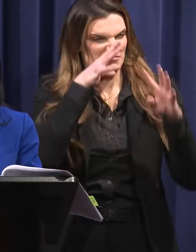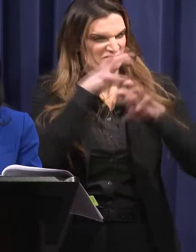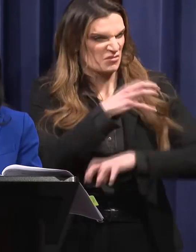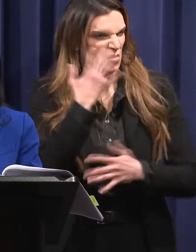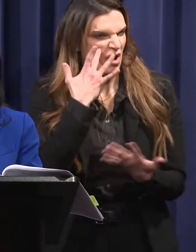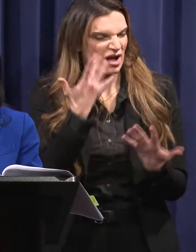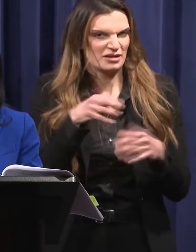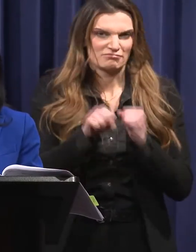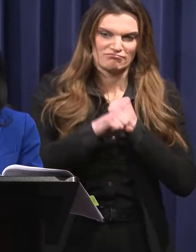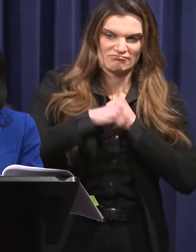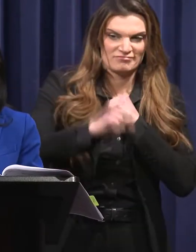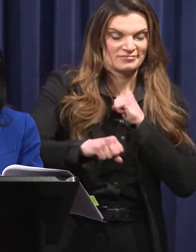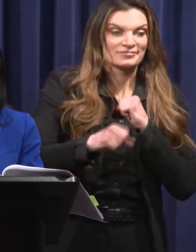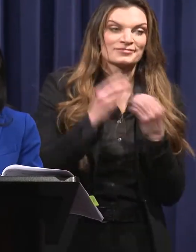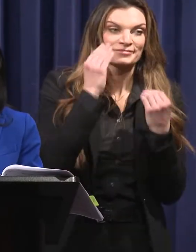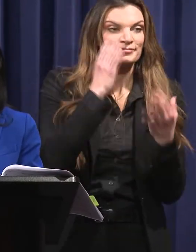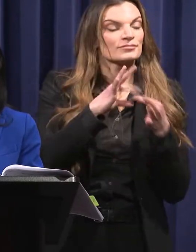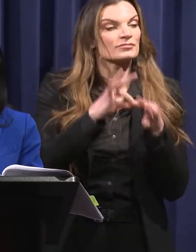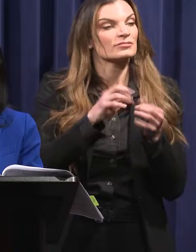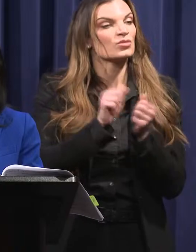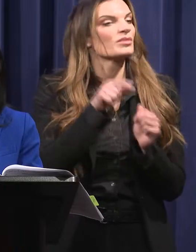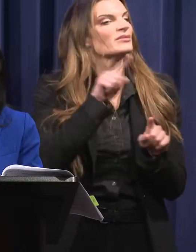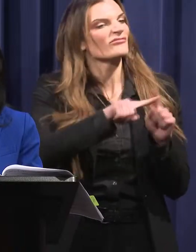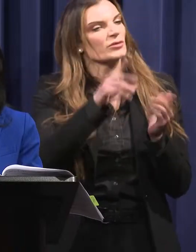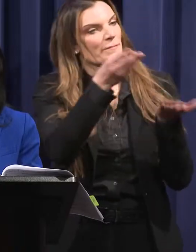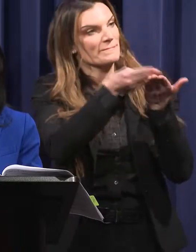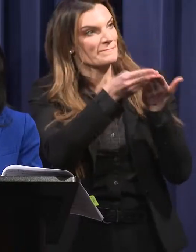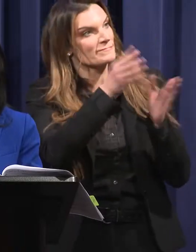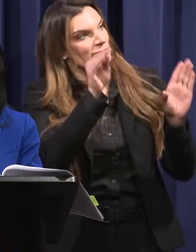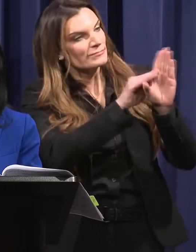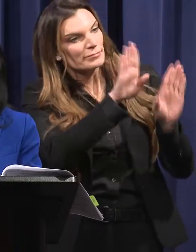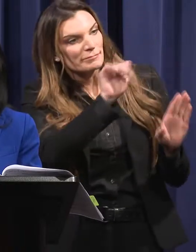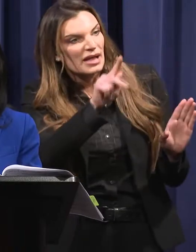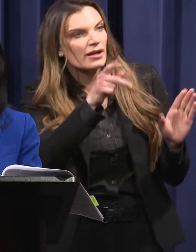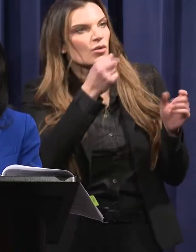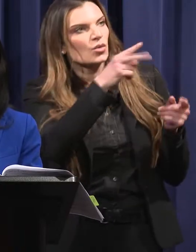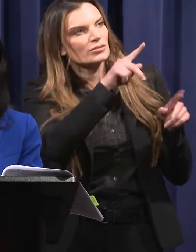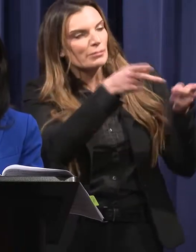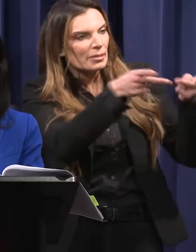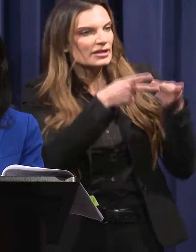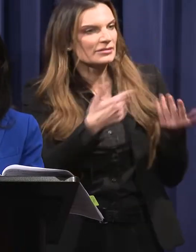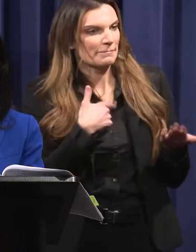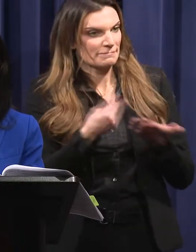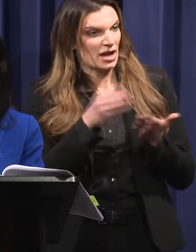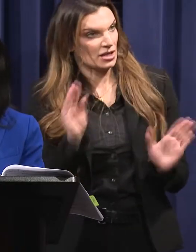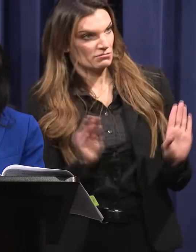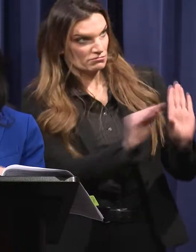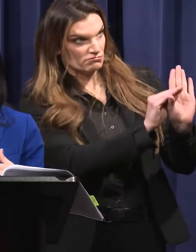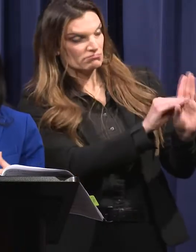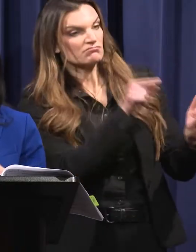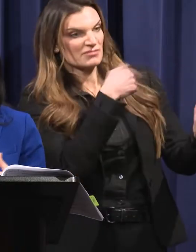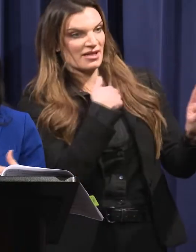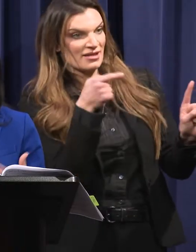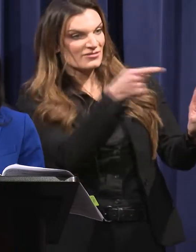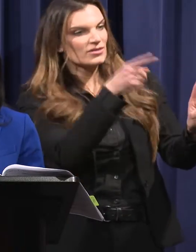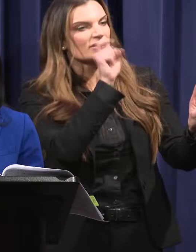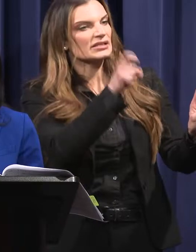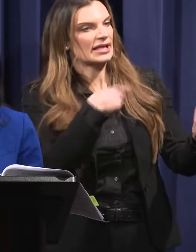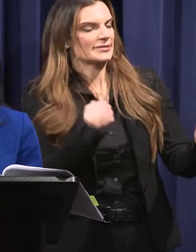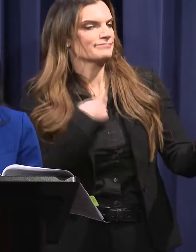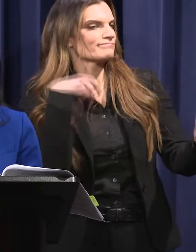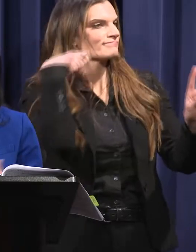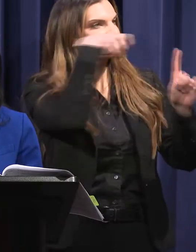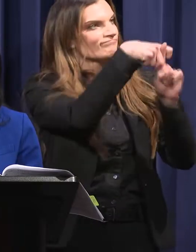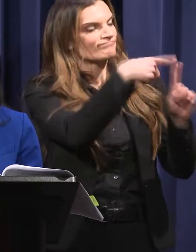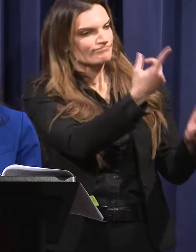institution we executed a subpoena on, statutorily they are entitled to 90 days to respond, and then when that